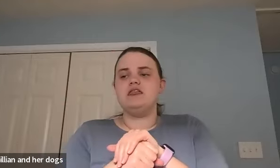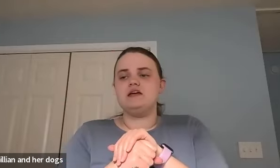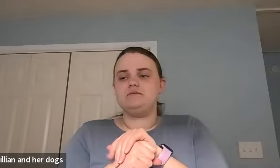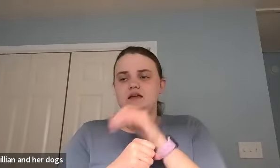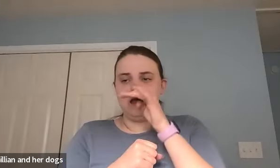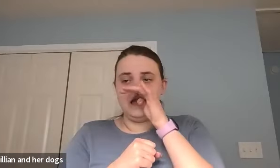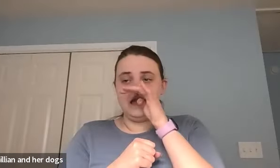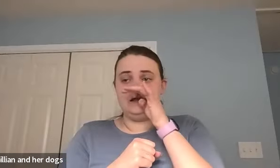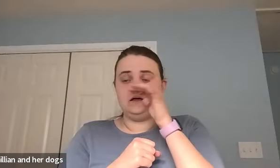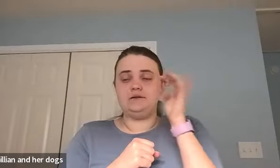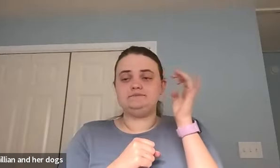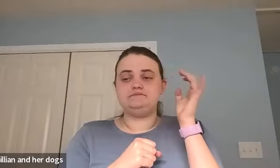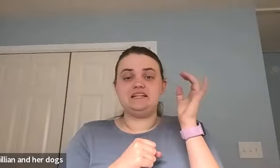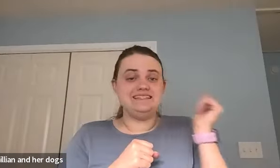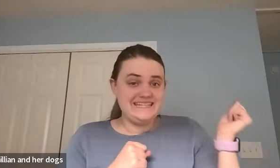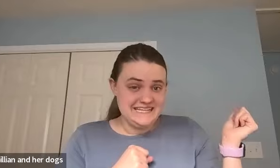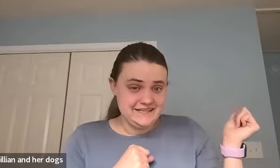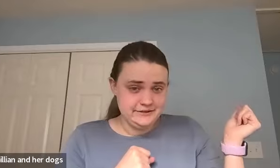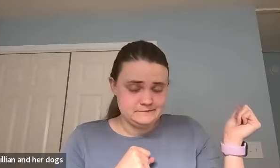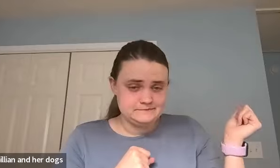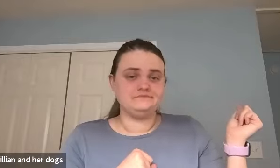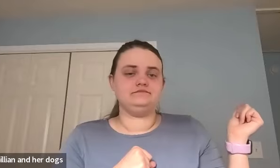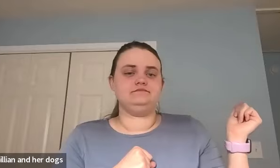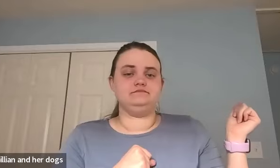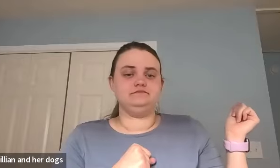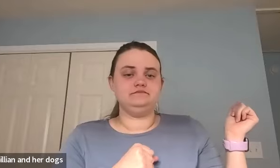Then we had tea.